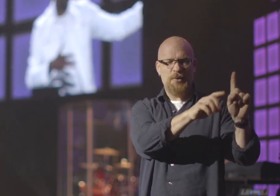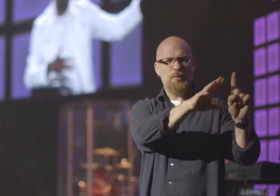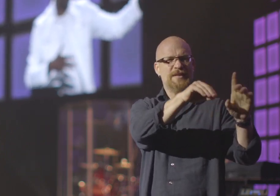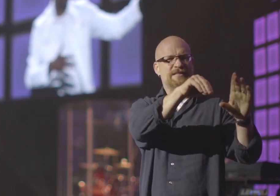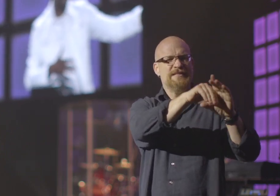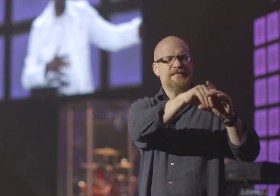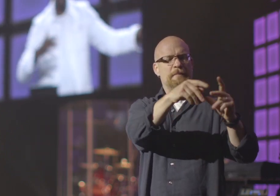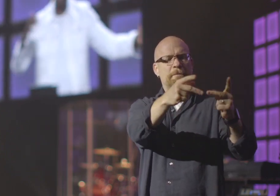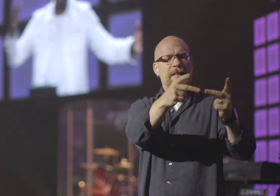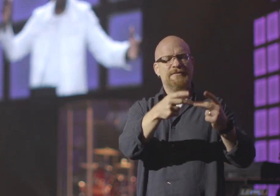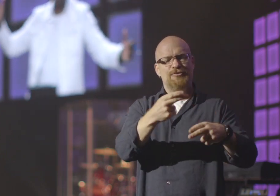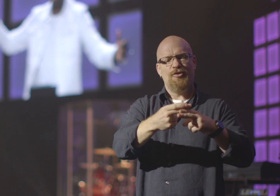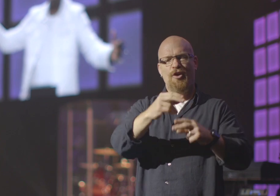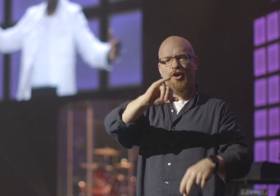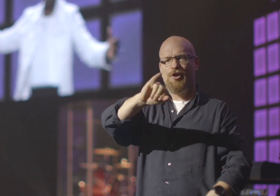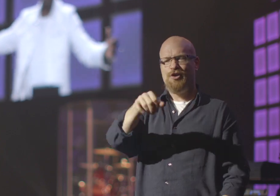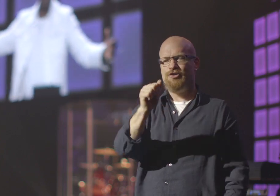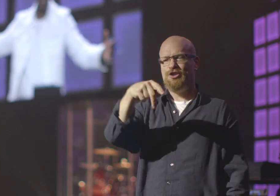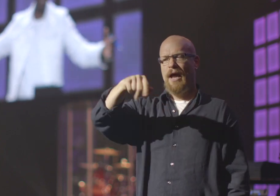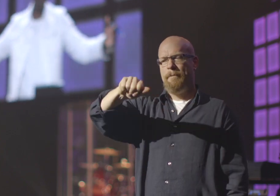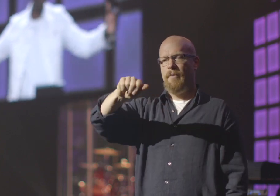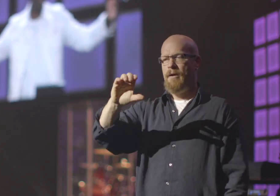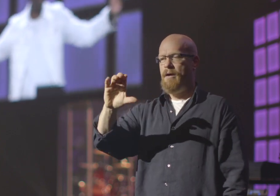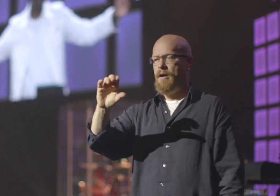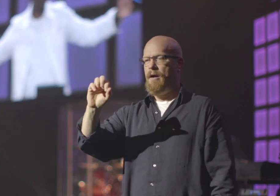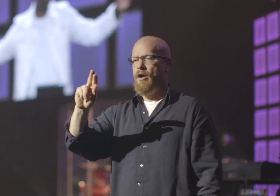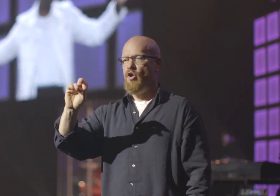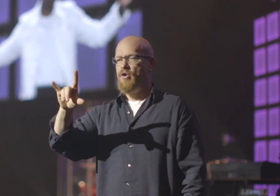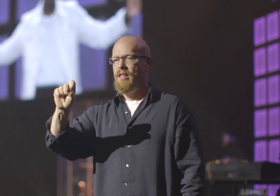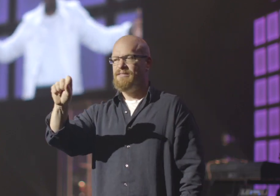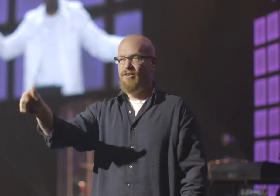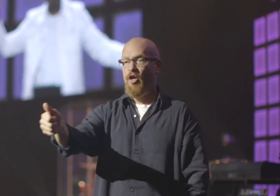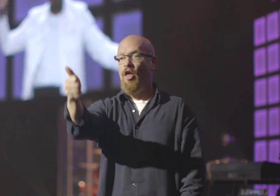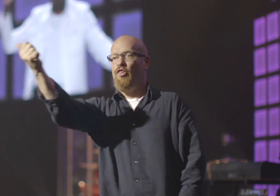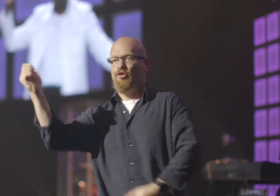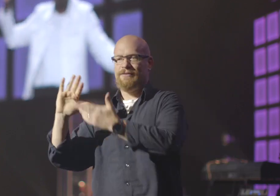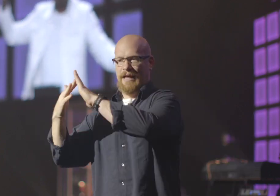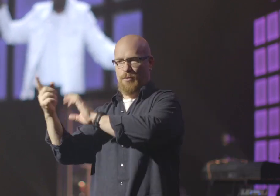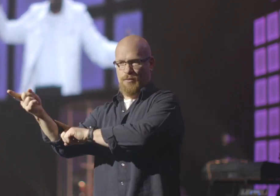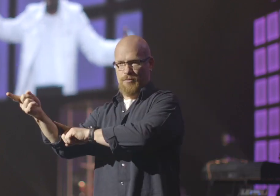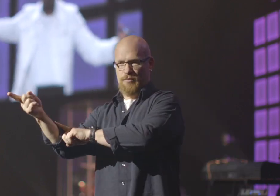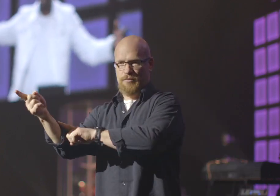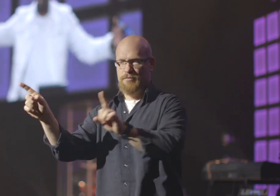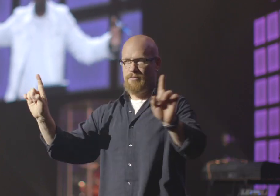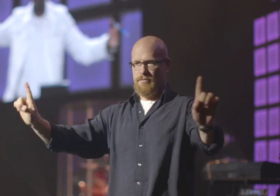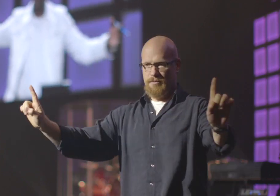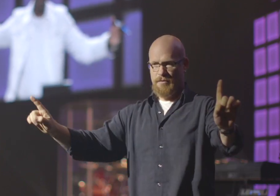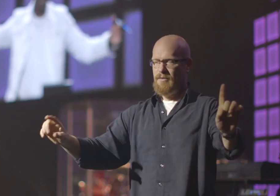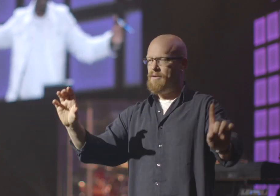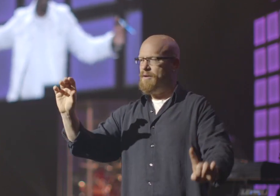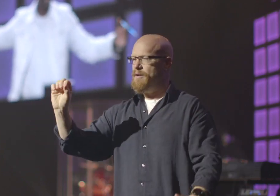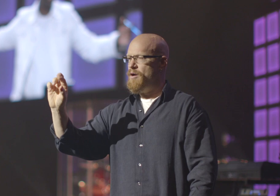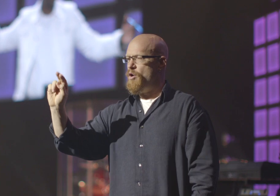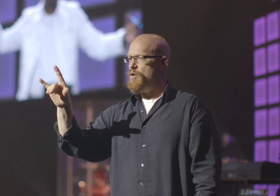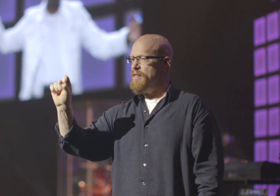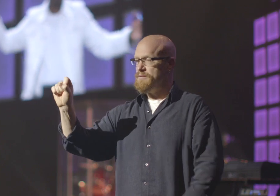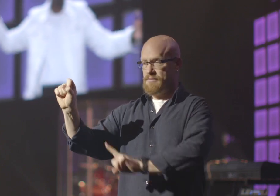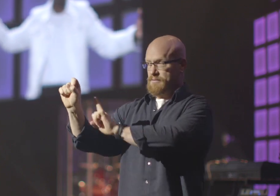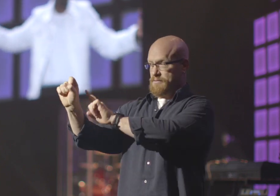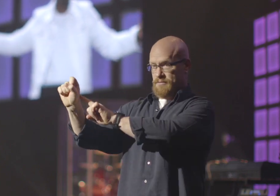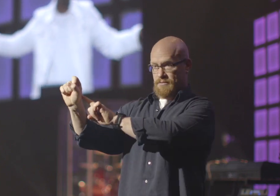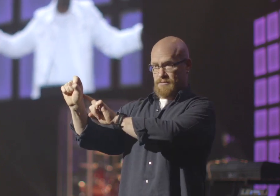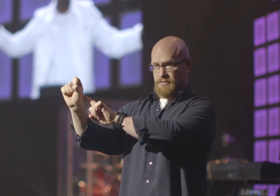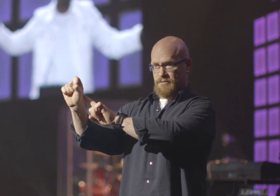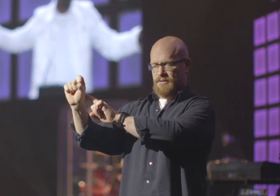a place called Joppa, and then Cornelius was in a totally different place. But this guy by the name of Cornelius, he had